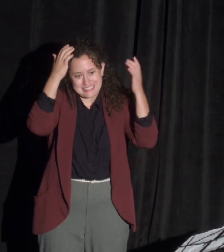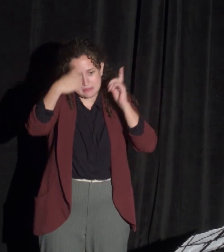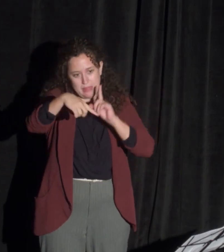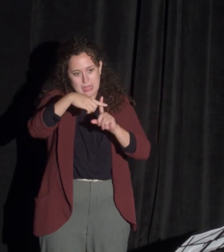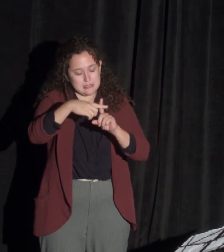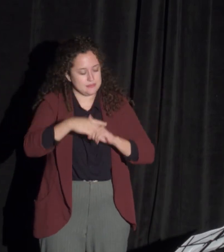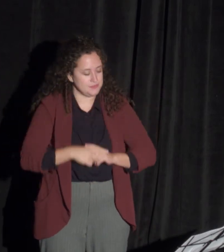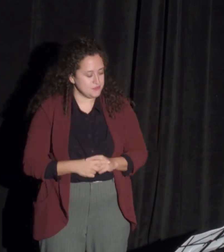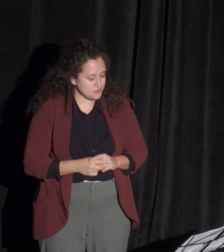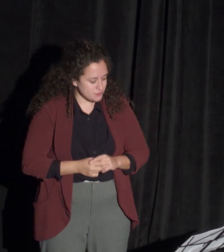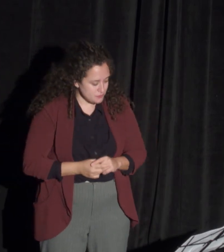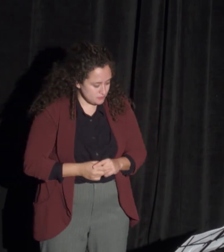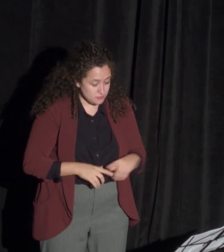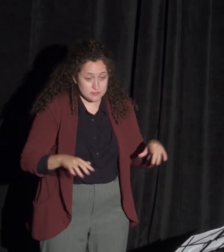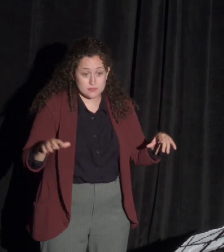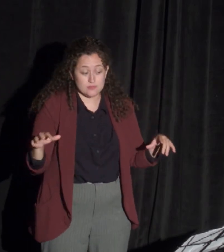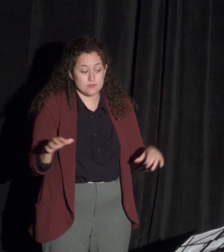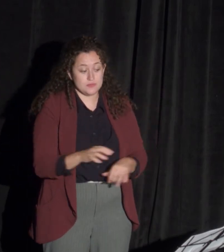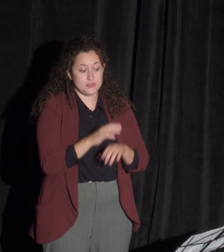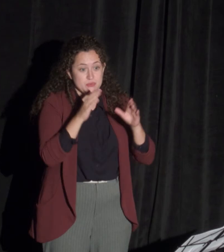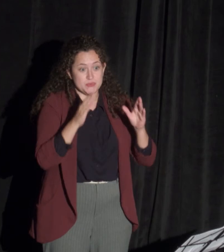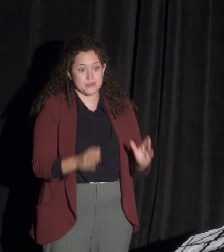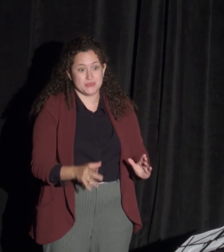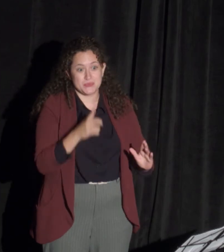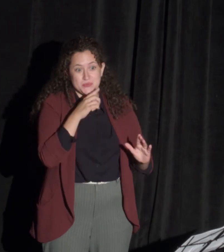And the winner is